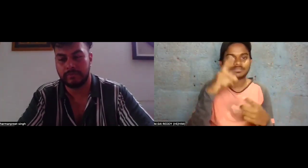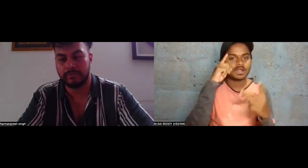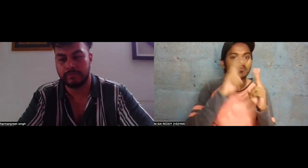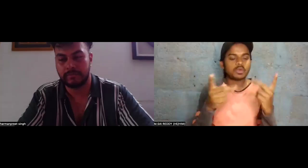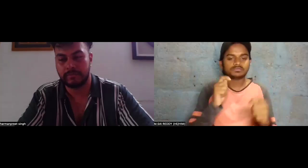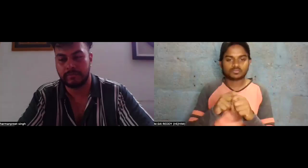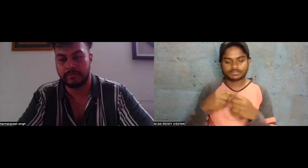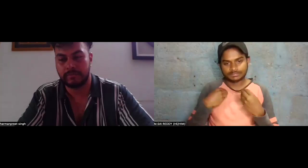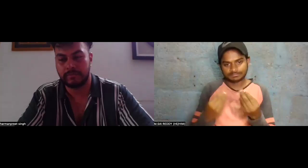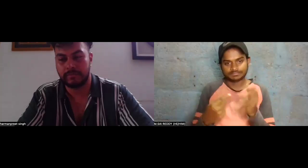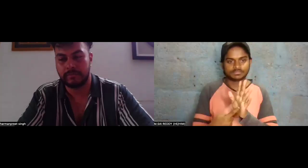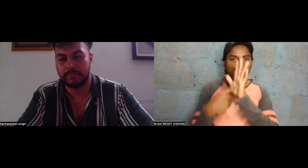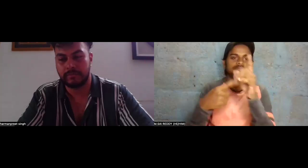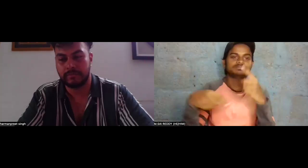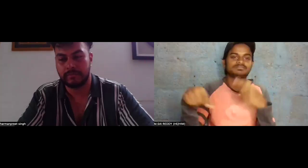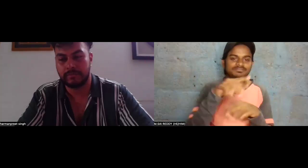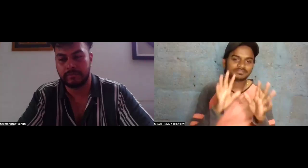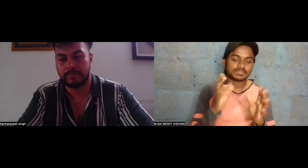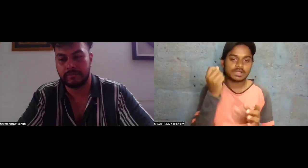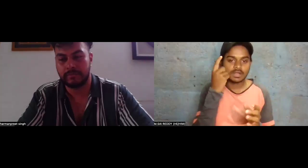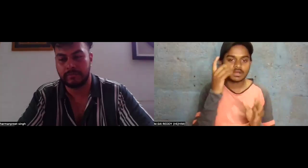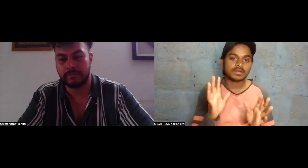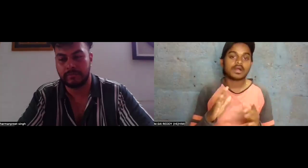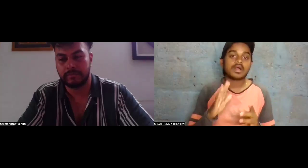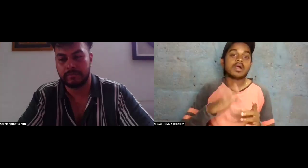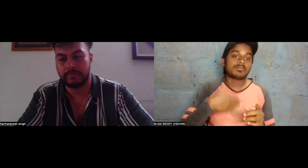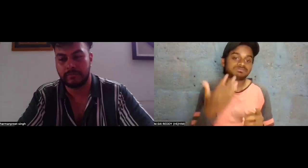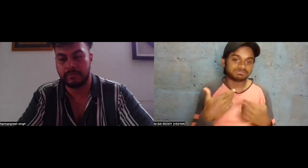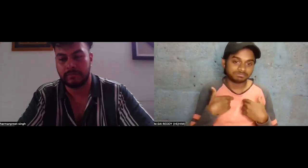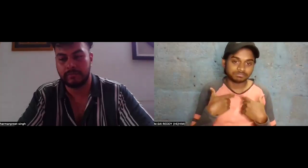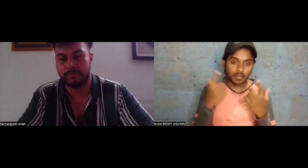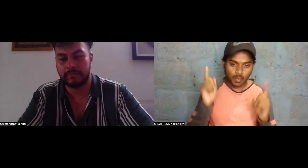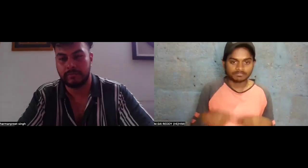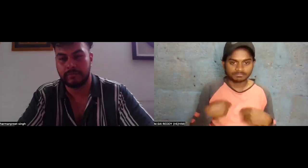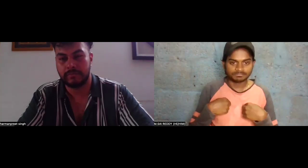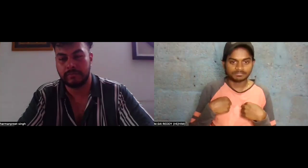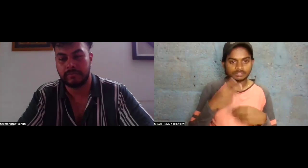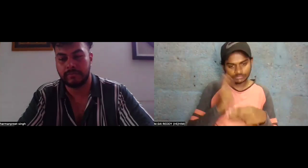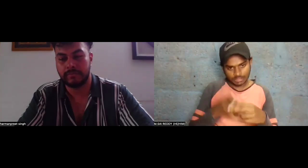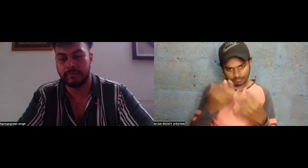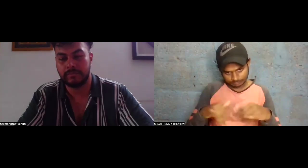want deaf people to face barriers. I want them to understand the things,